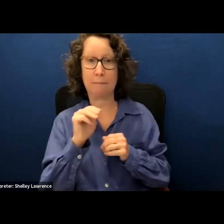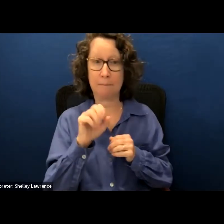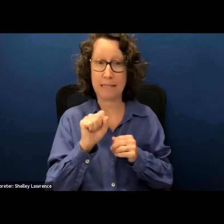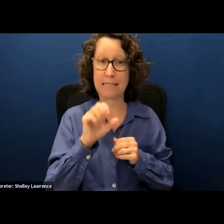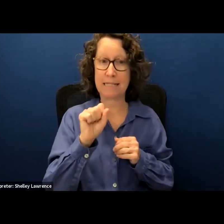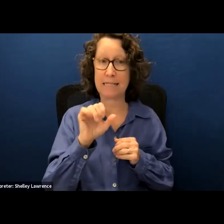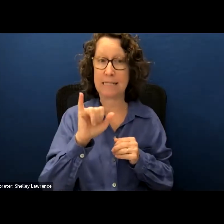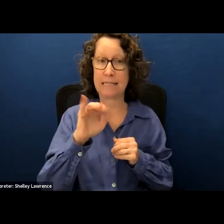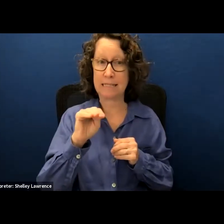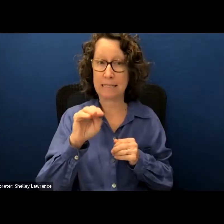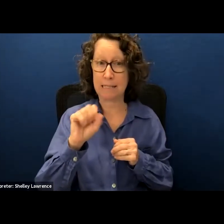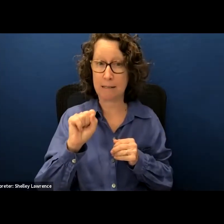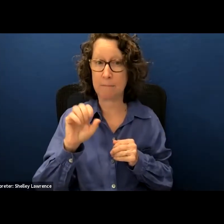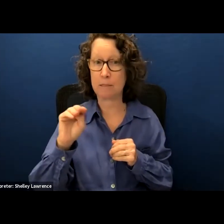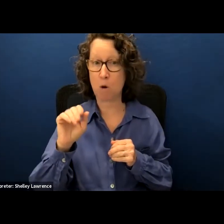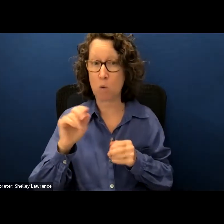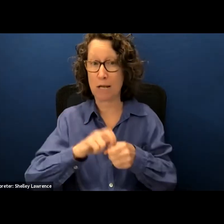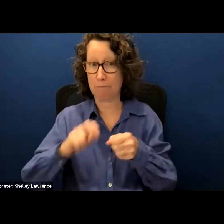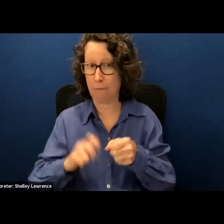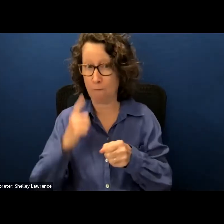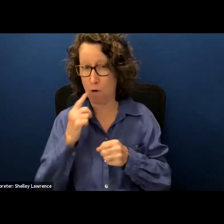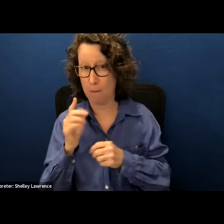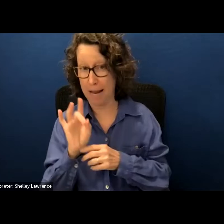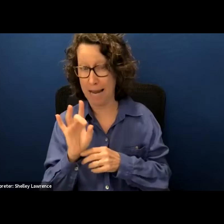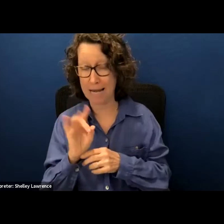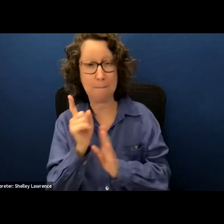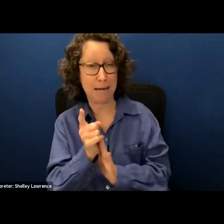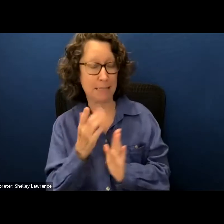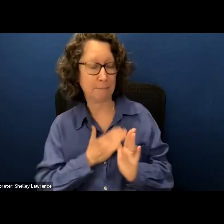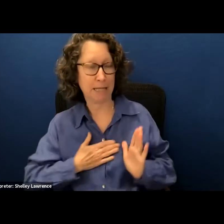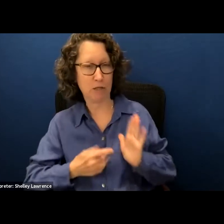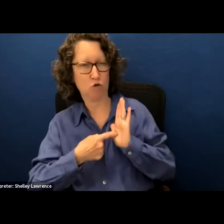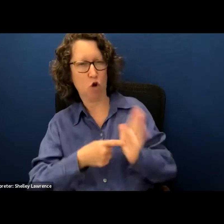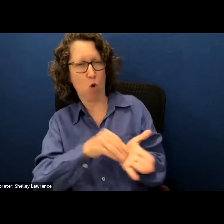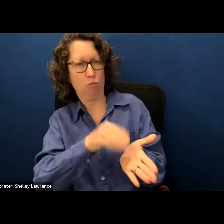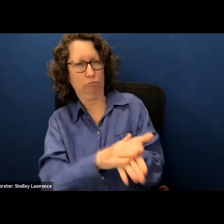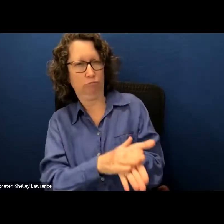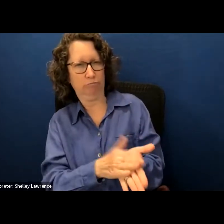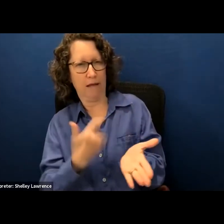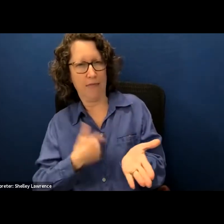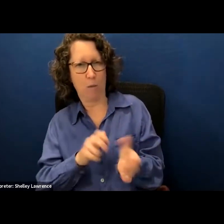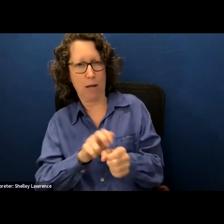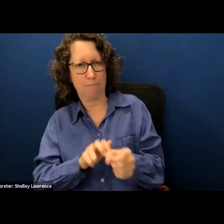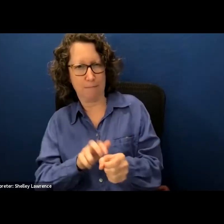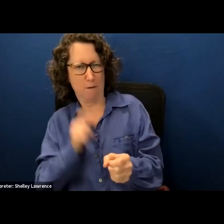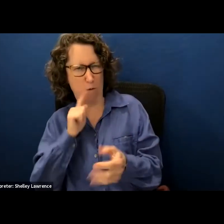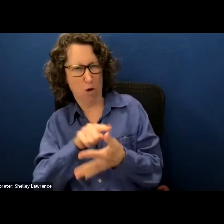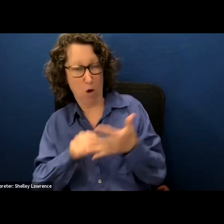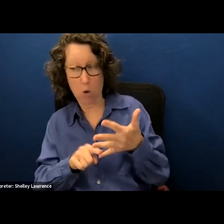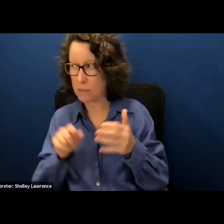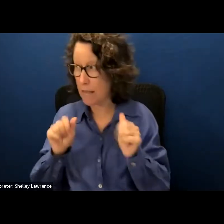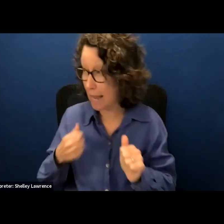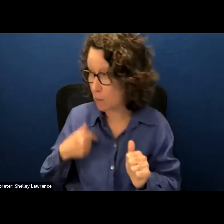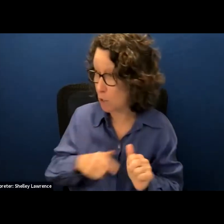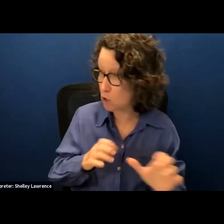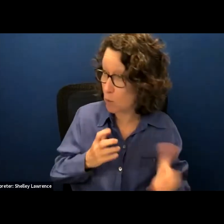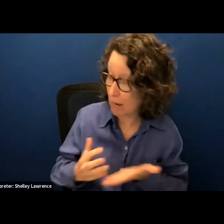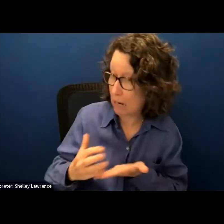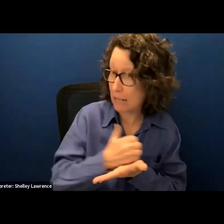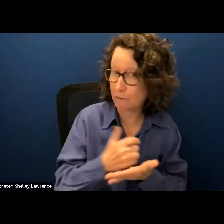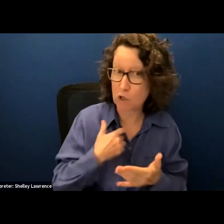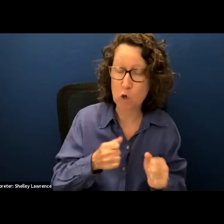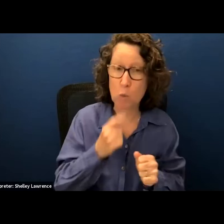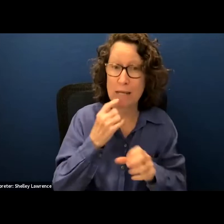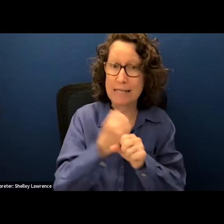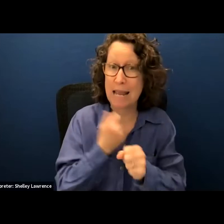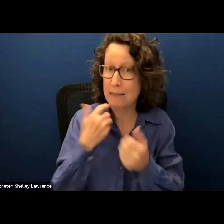Sims-Moten recused herself from number 8. So if the minutes can reflect that, please. But can it be, if we're taking it collectively, should we take